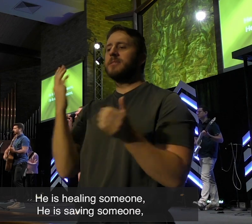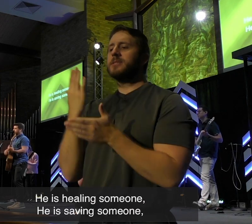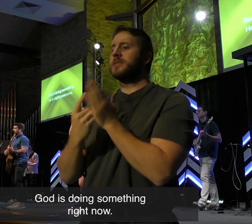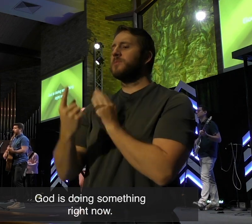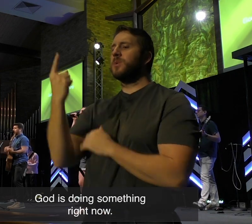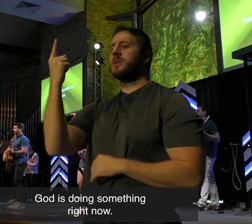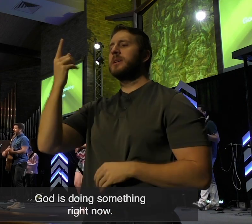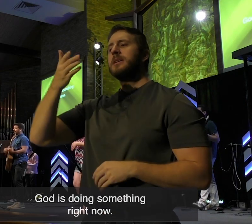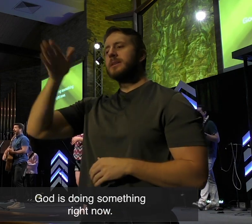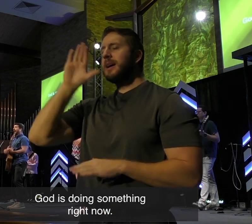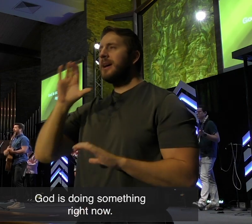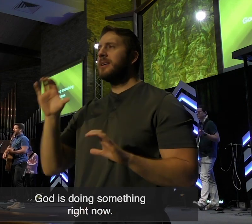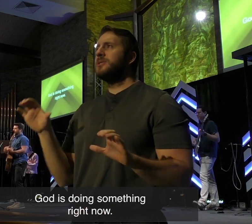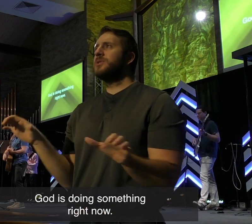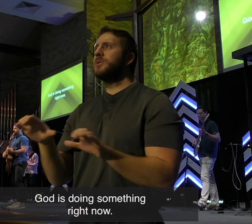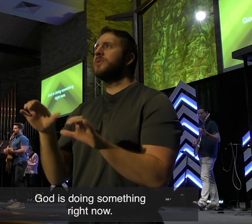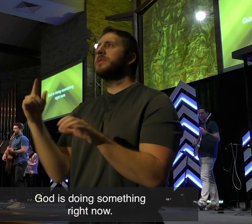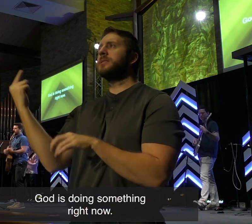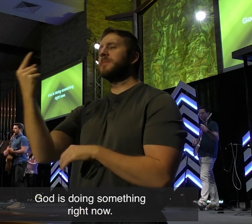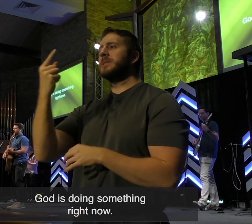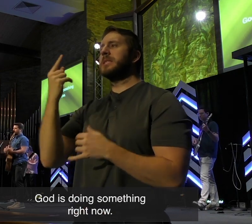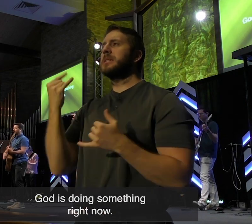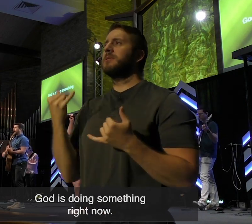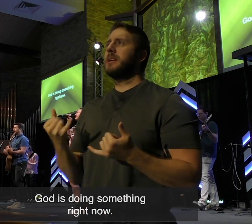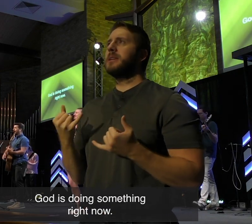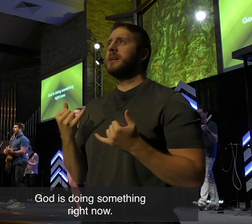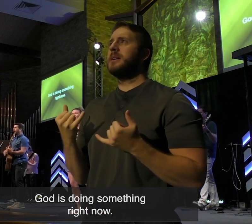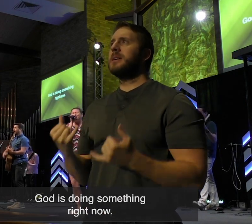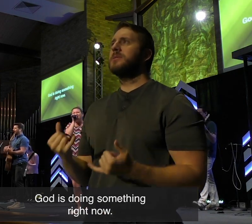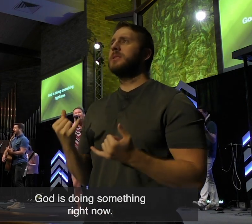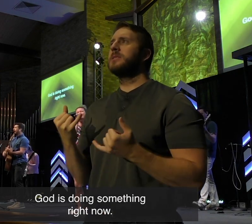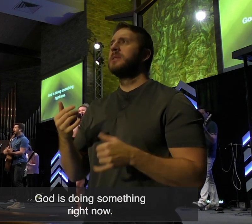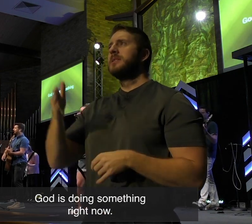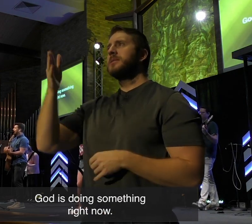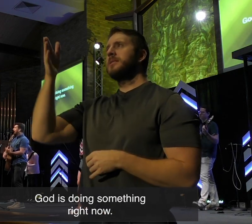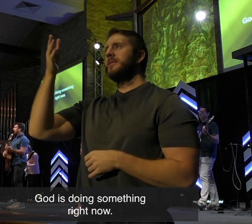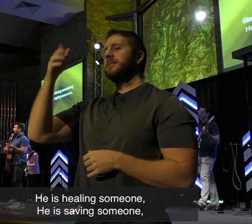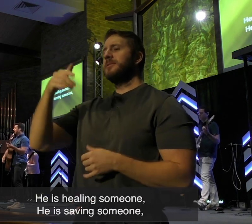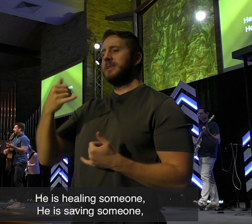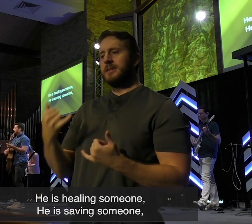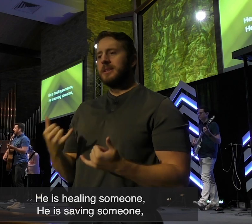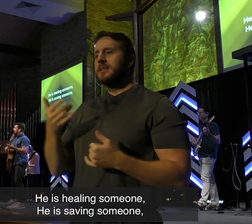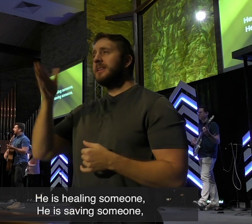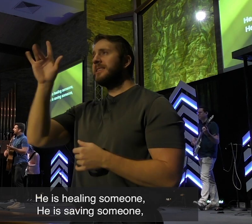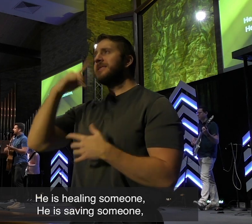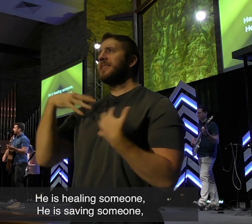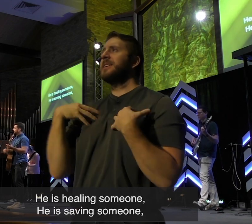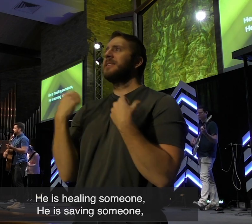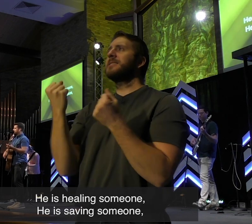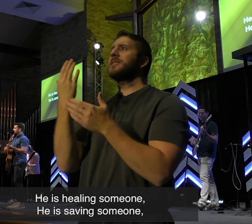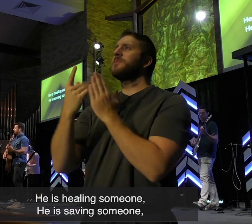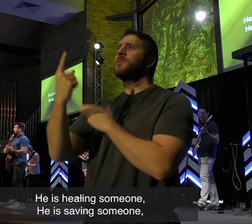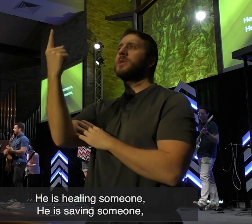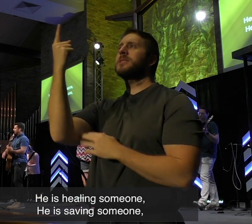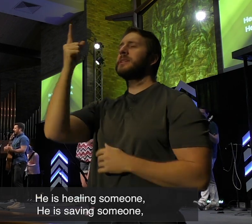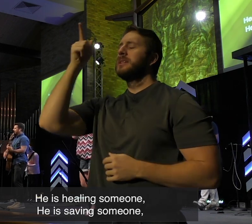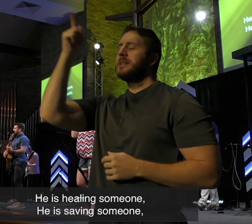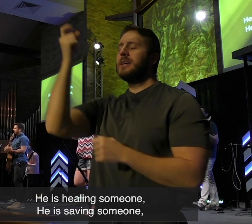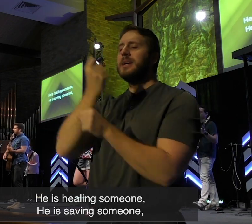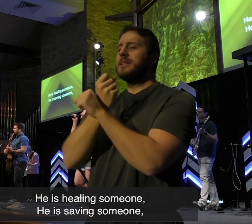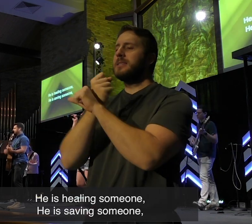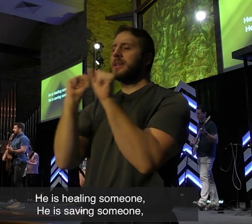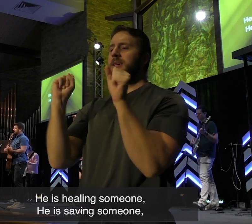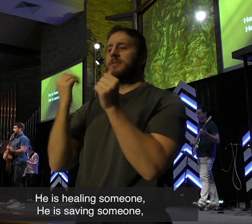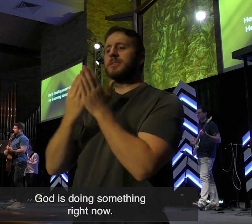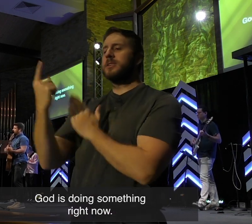is saving someone. God is doing something right now. Right now. He is healing someone.